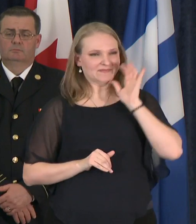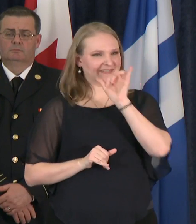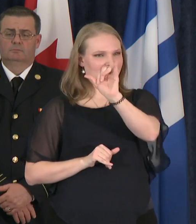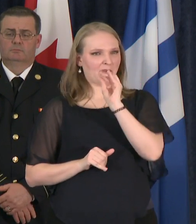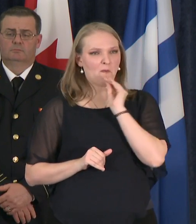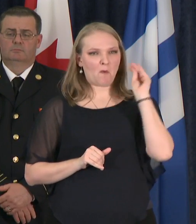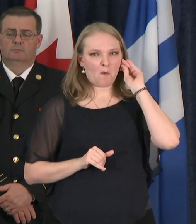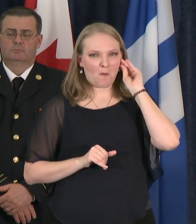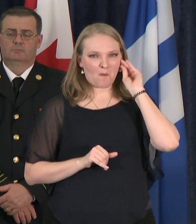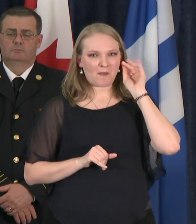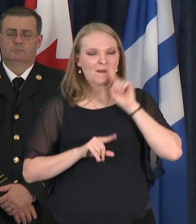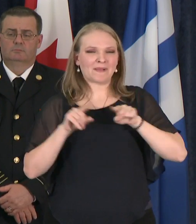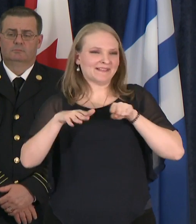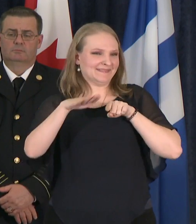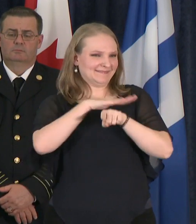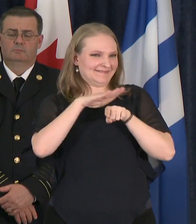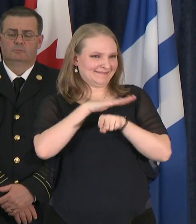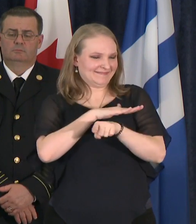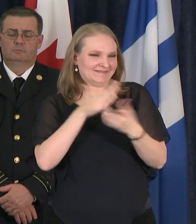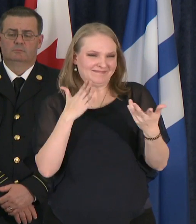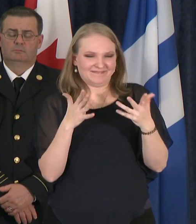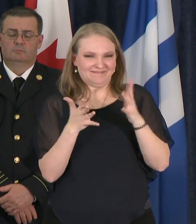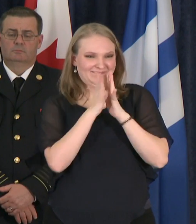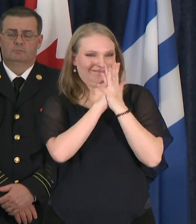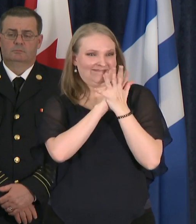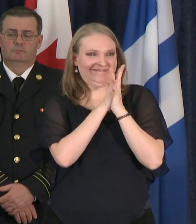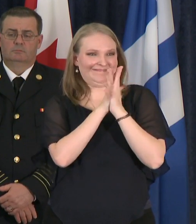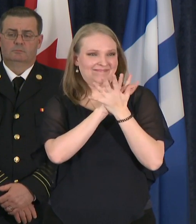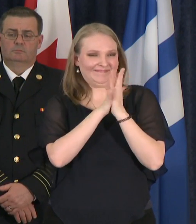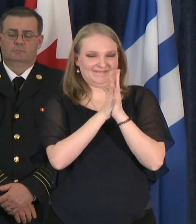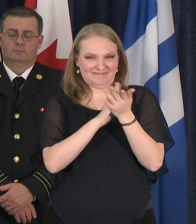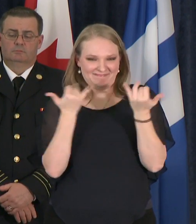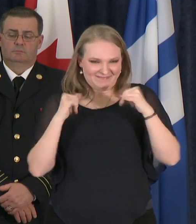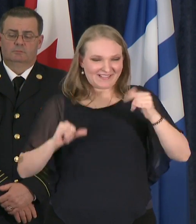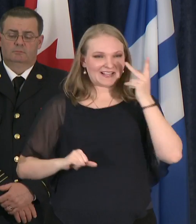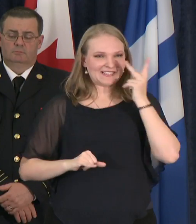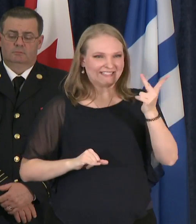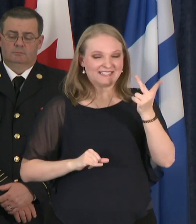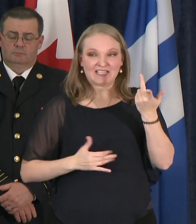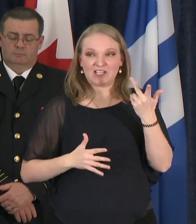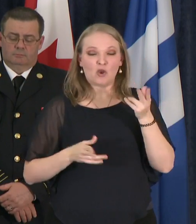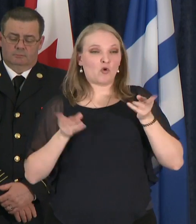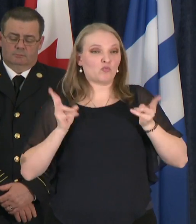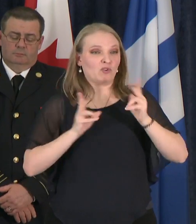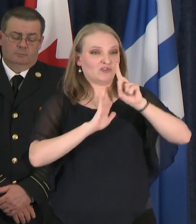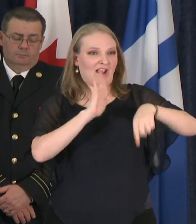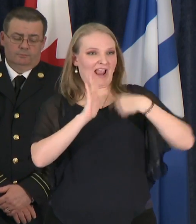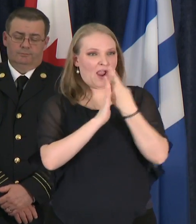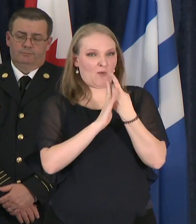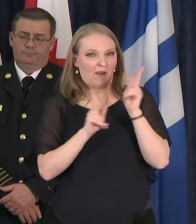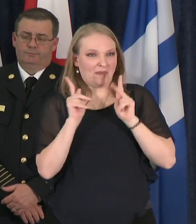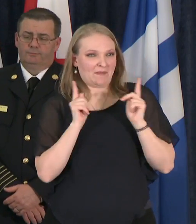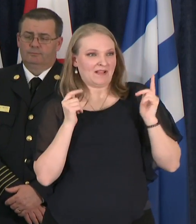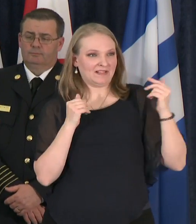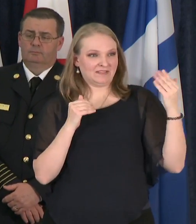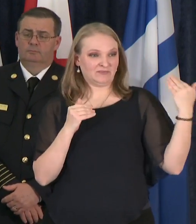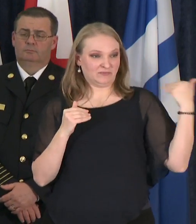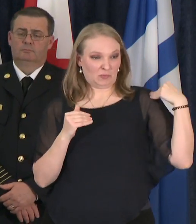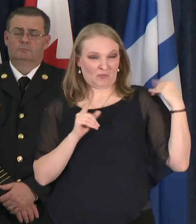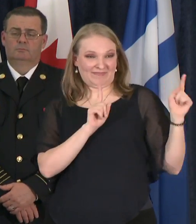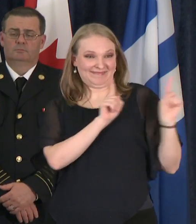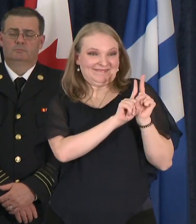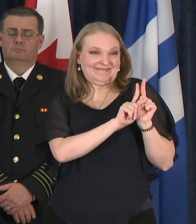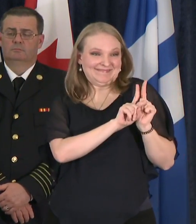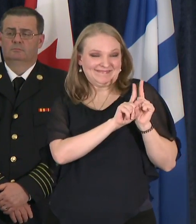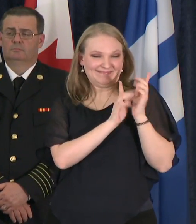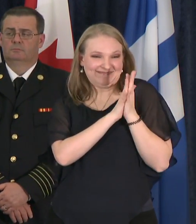be possible in rush hour when you're crammed shoulder to shoulder. So again, you're quite right, and I would say that